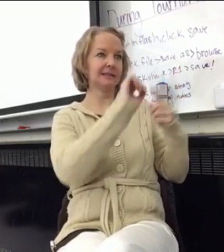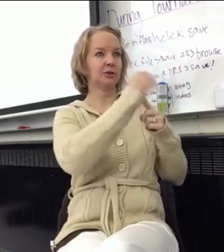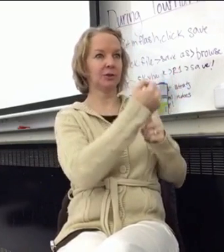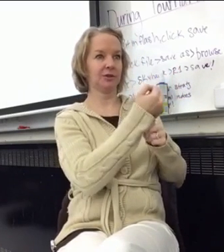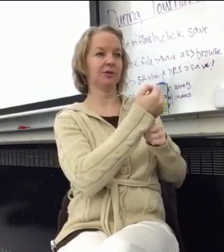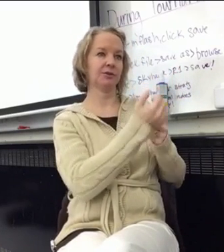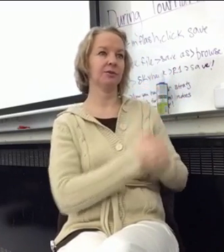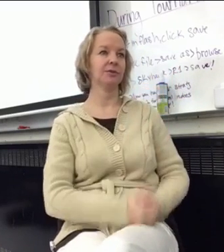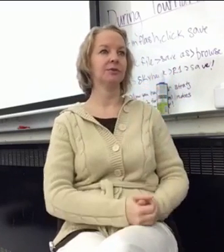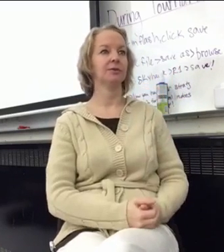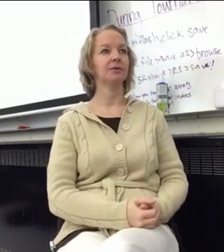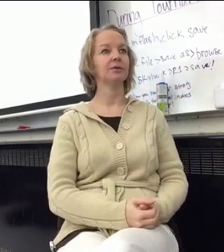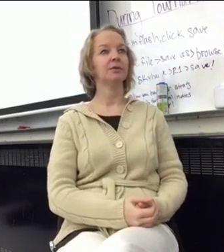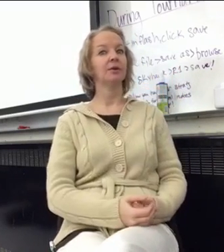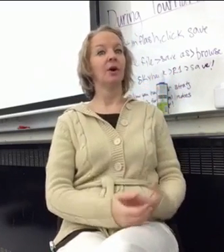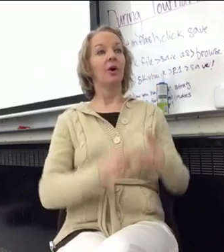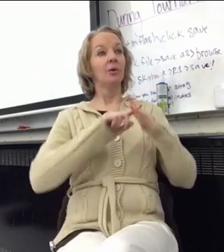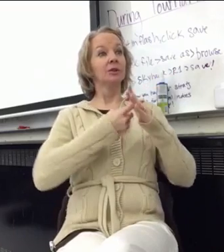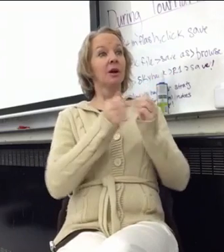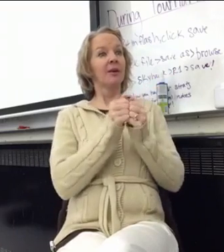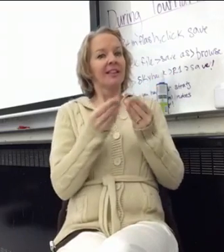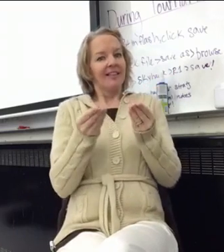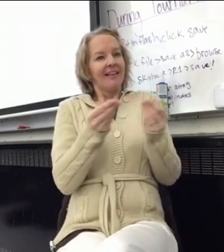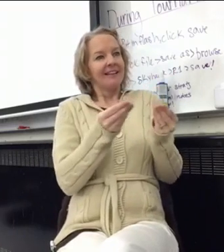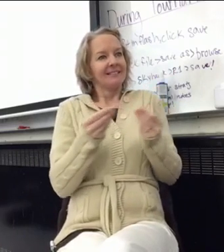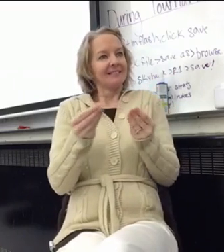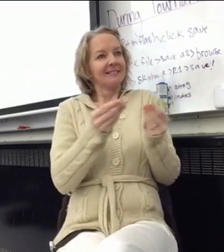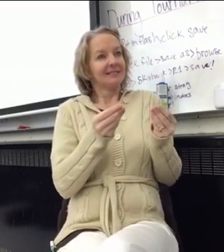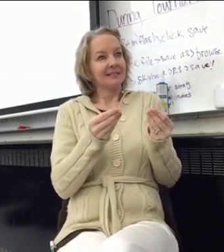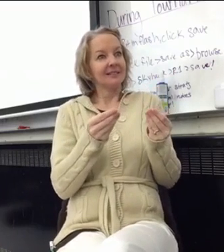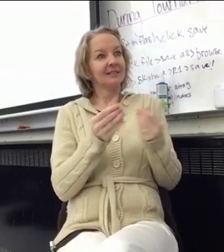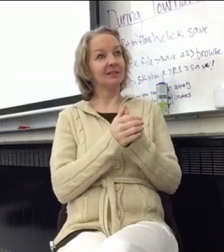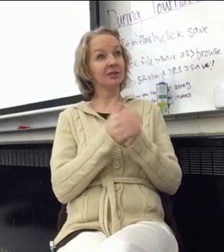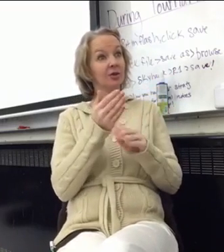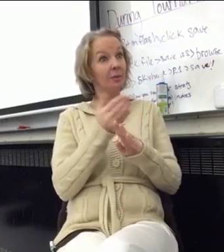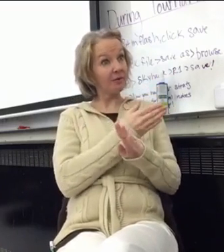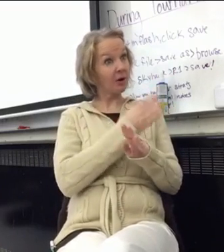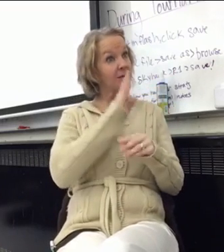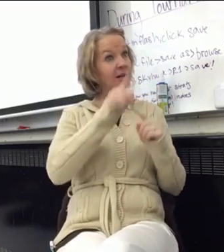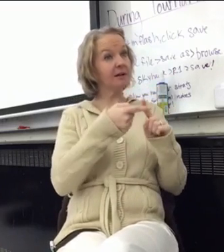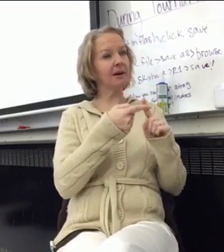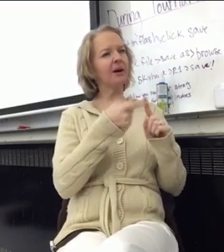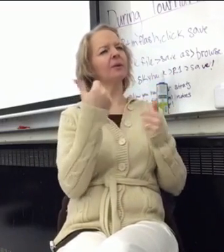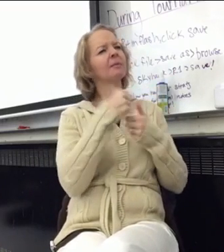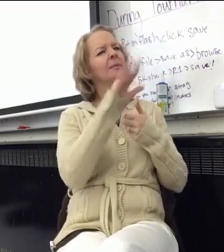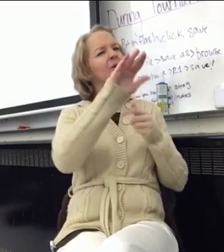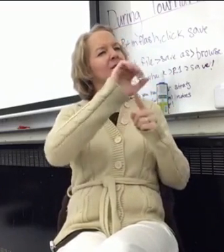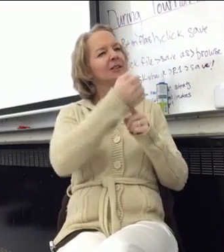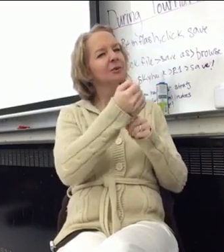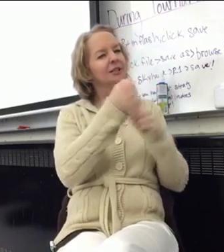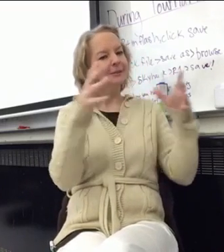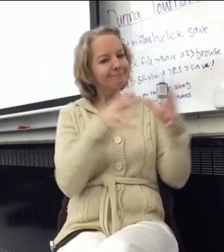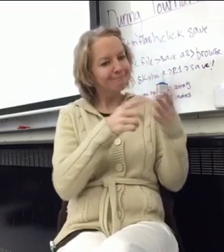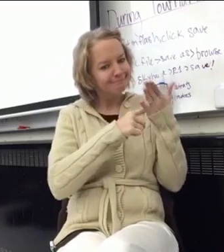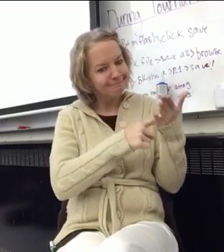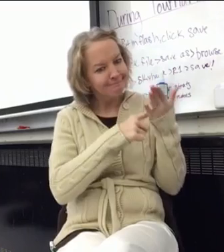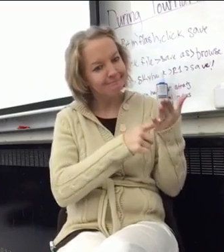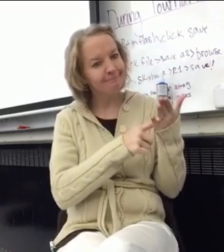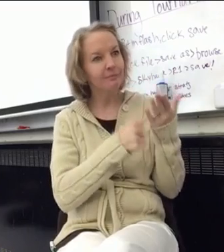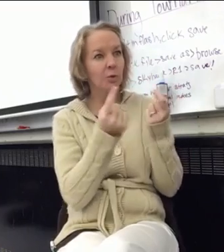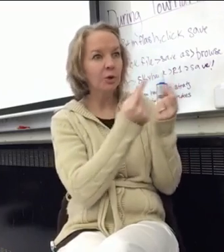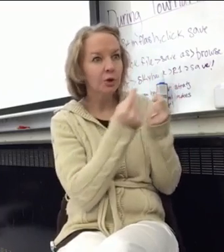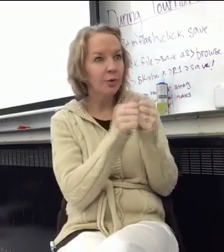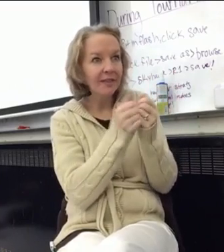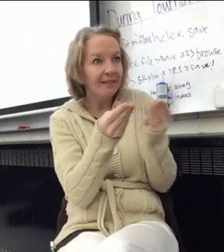South. So we're going to start with the land. So before we talked about, remember, in your little situation, you had to decide what is